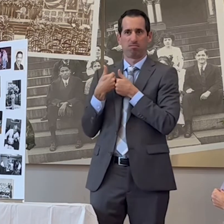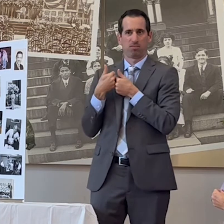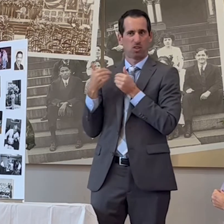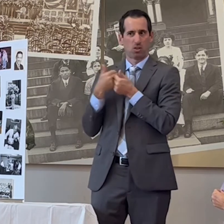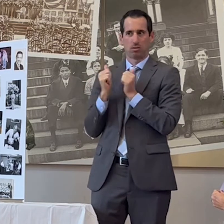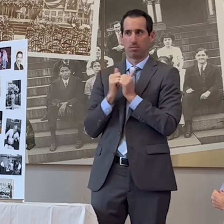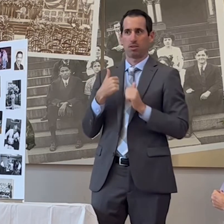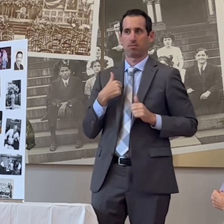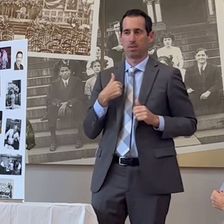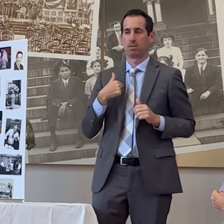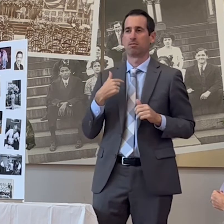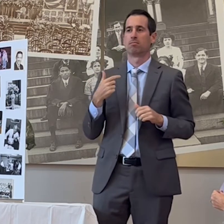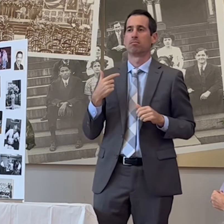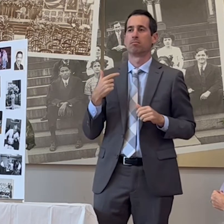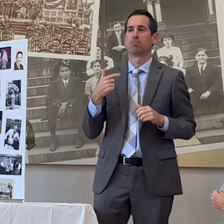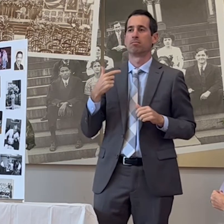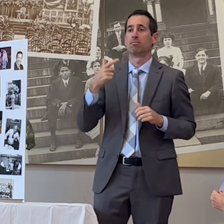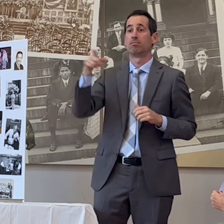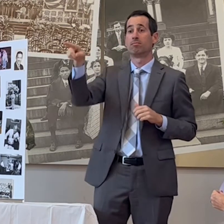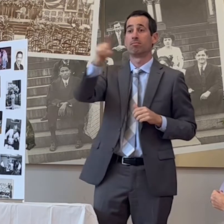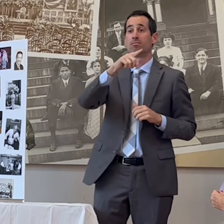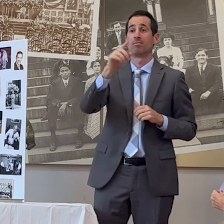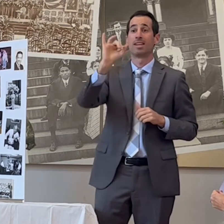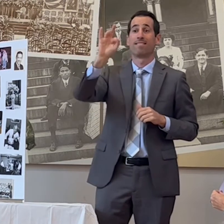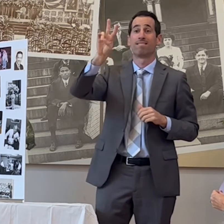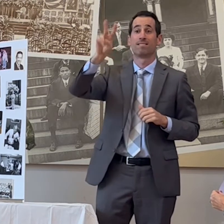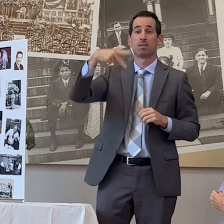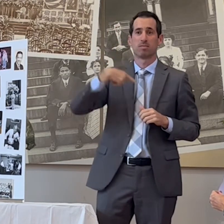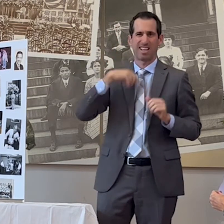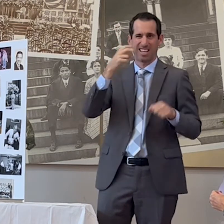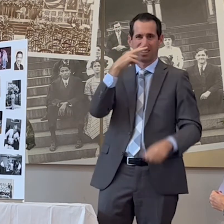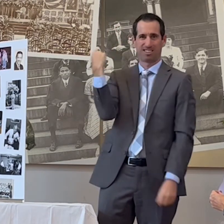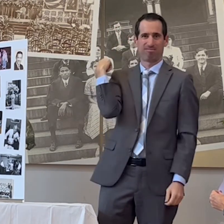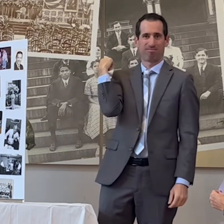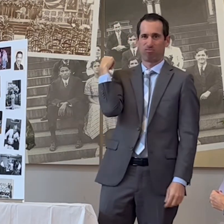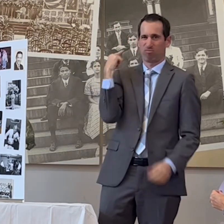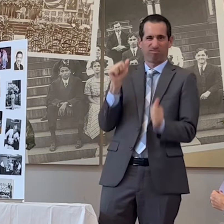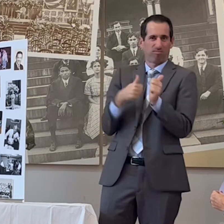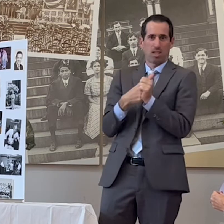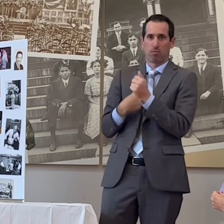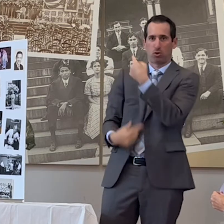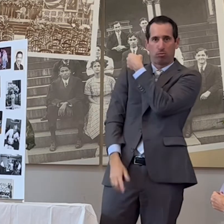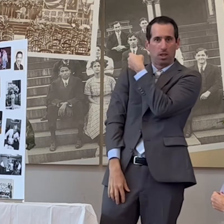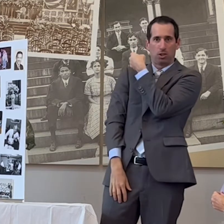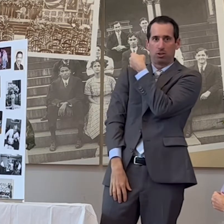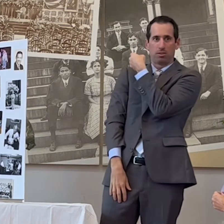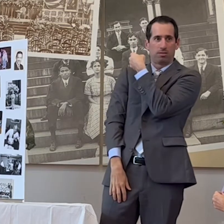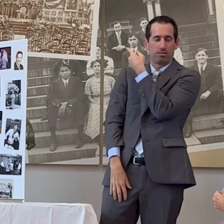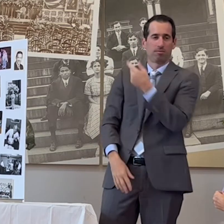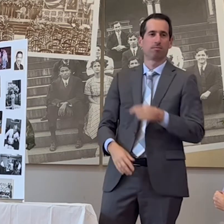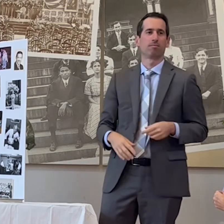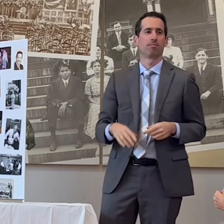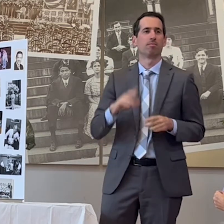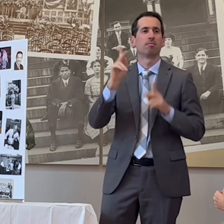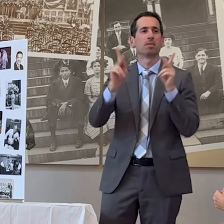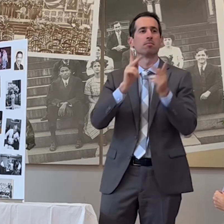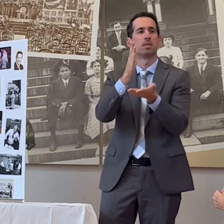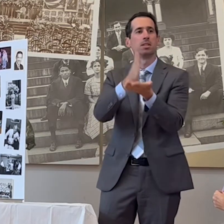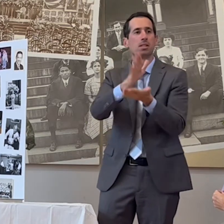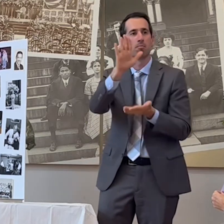I've had the statue with me in my office. If you have seen me on video film, it's right over my shoulder. It's right behind me, so if everyone